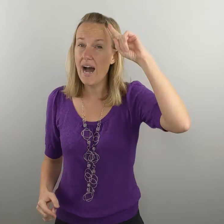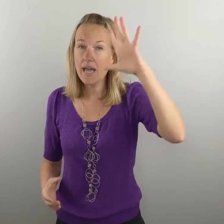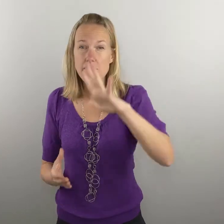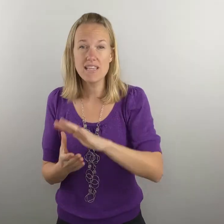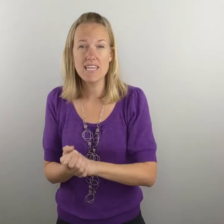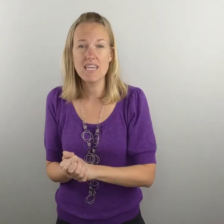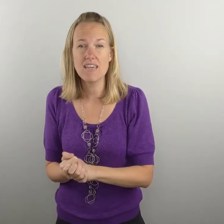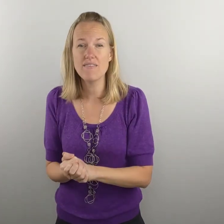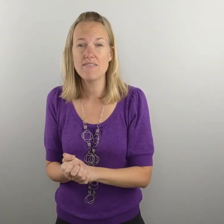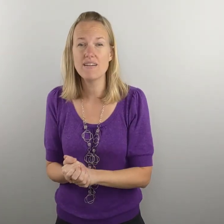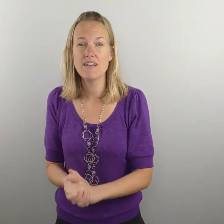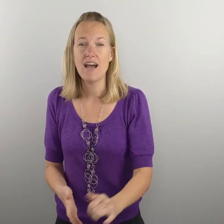I believe